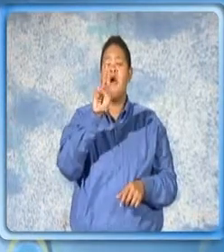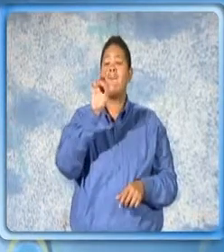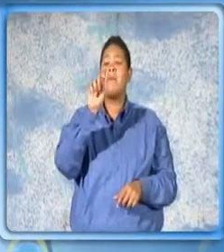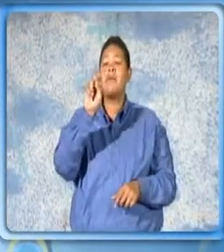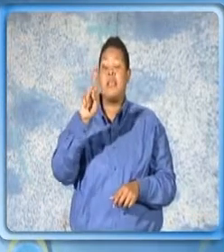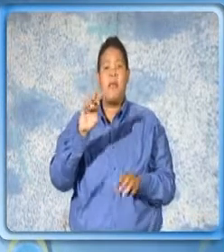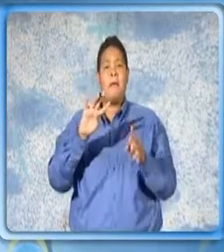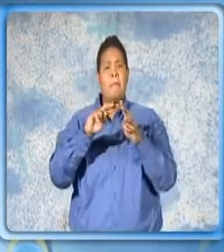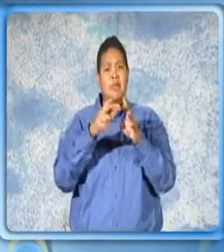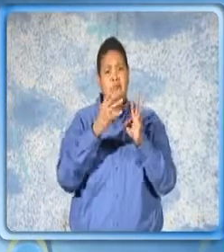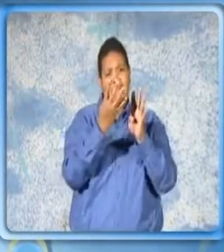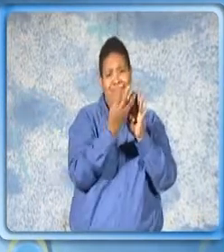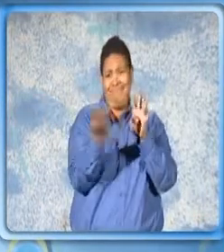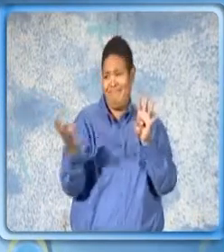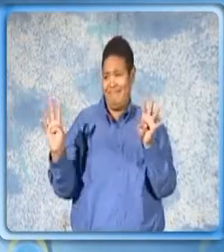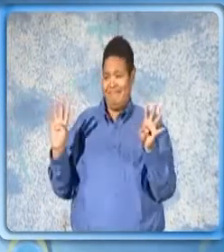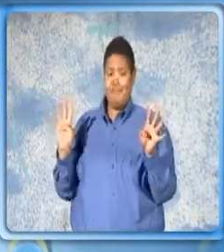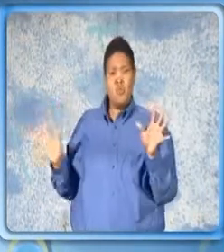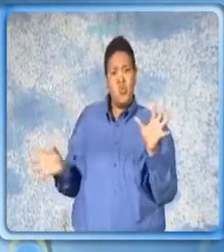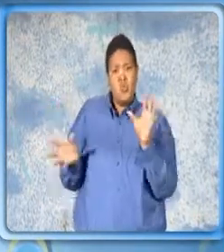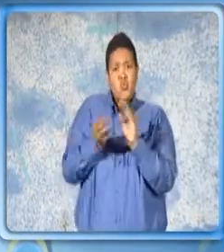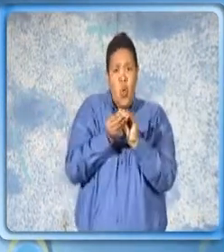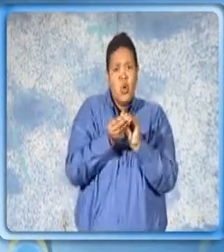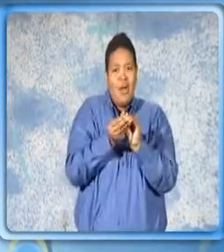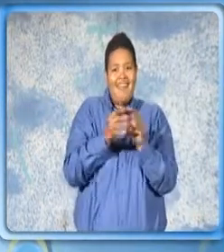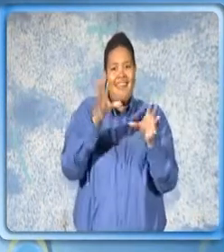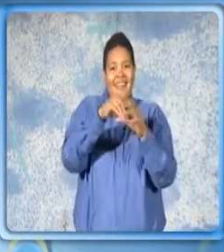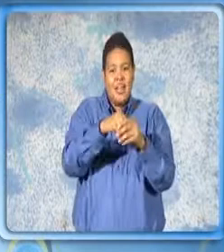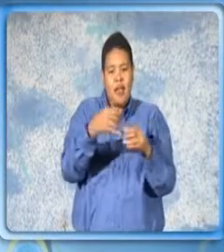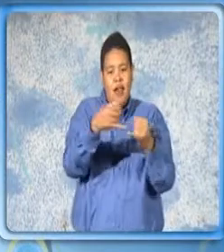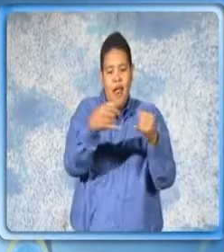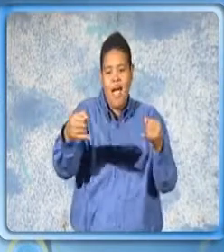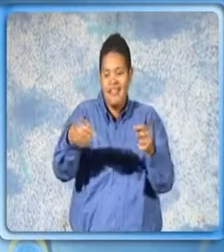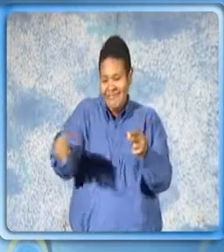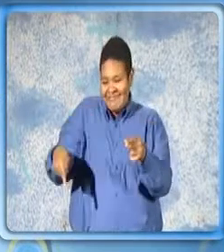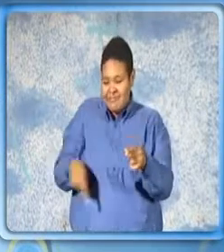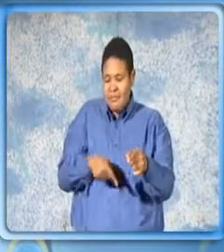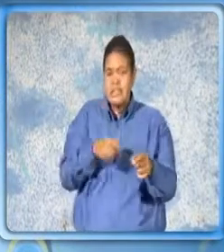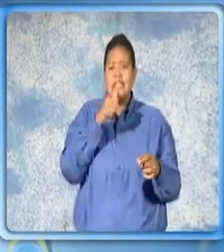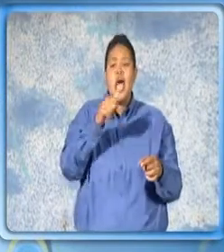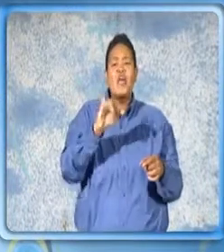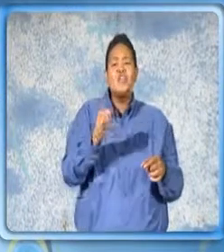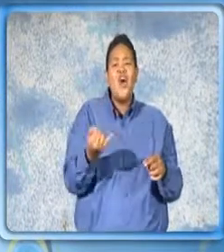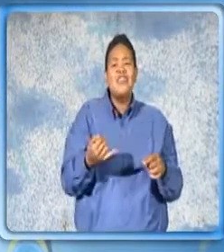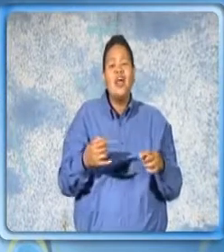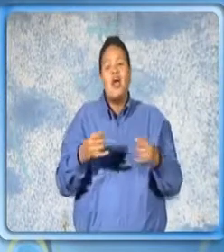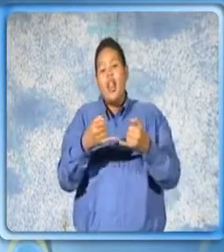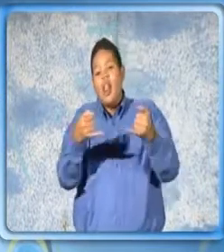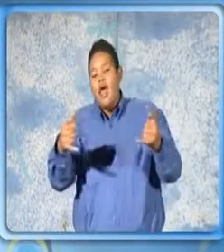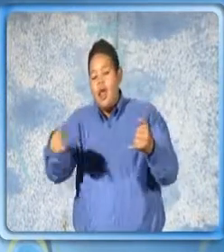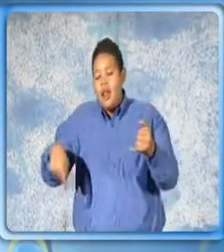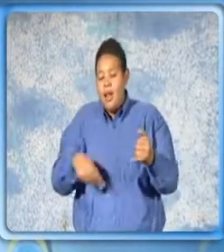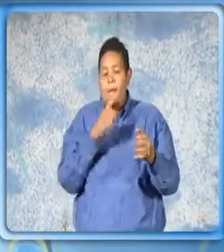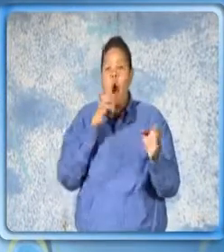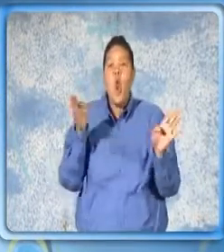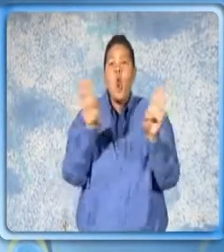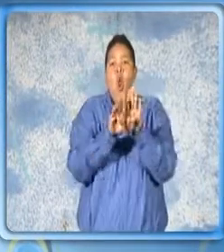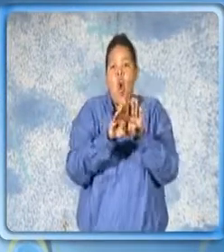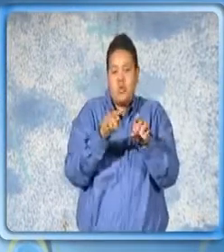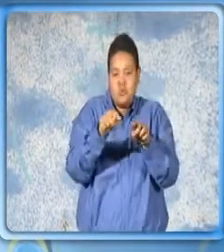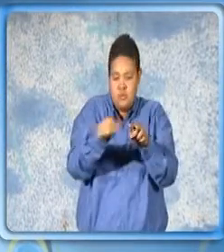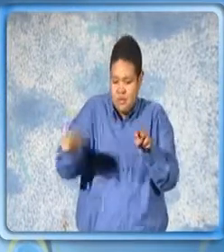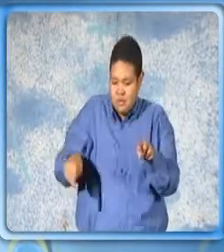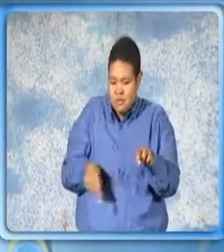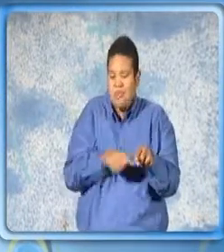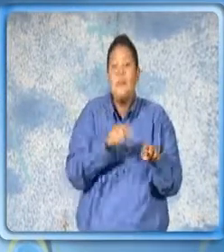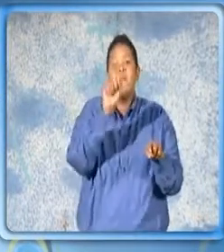total distance along a boundary. And not just any boundary, but a boundary around a closed figure.